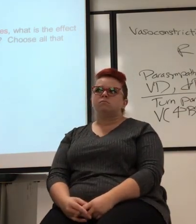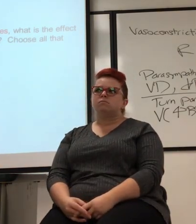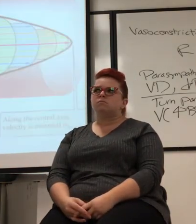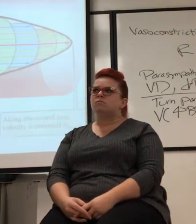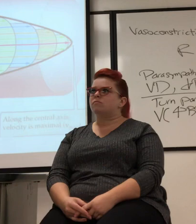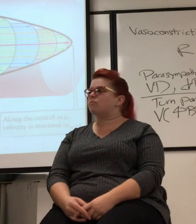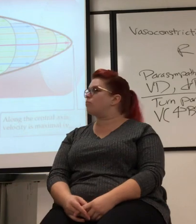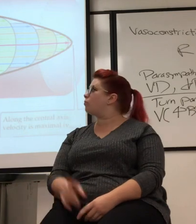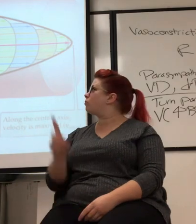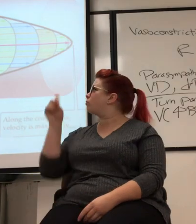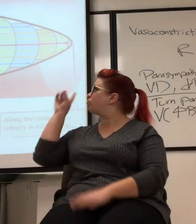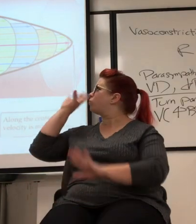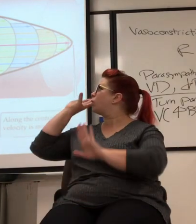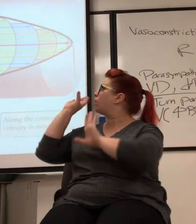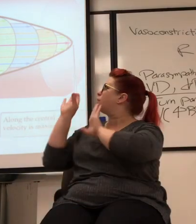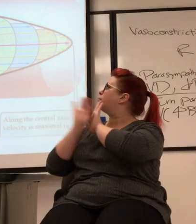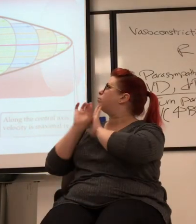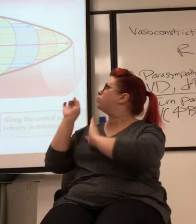So here's a picture of